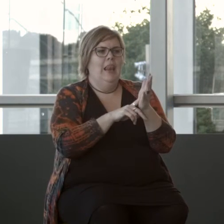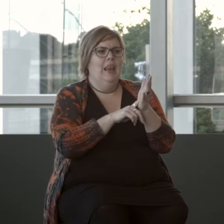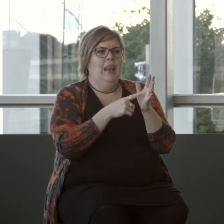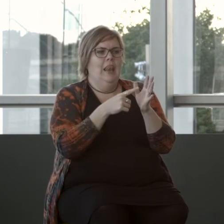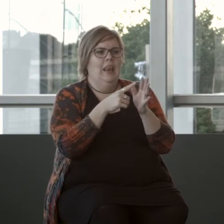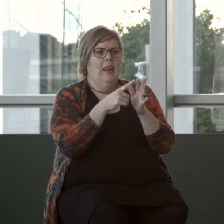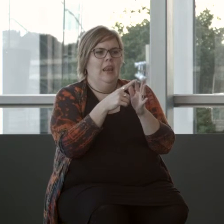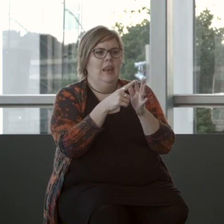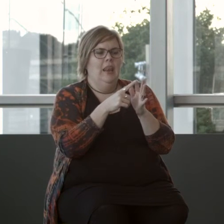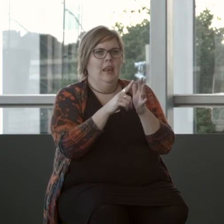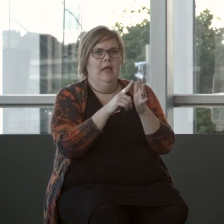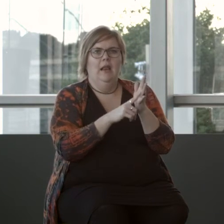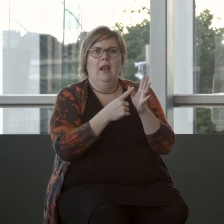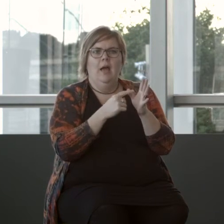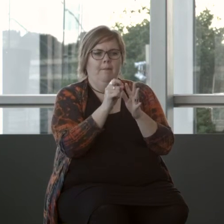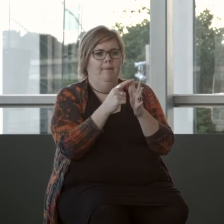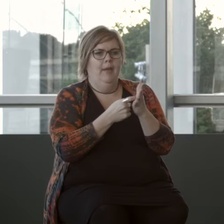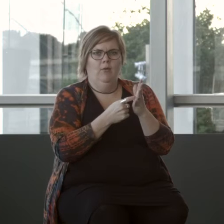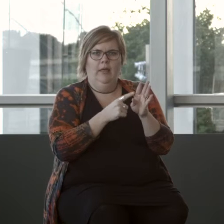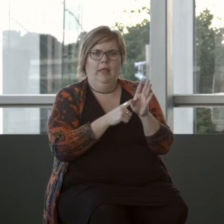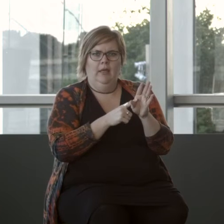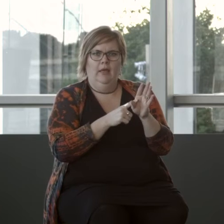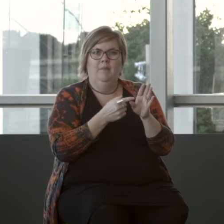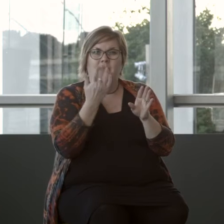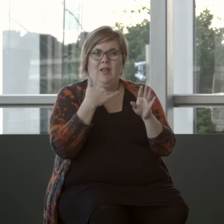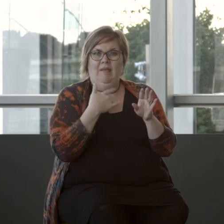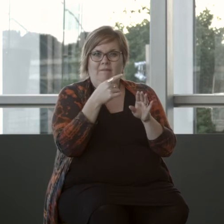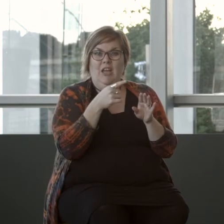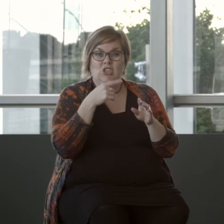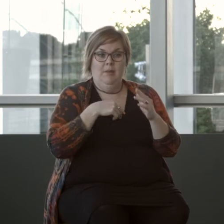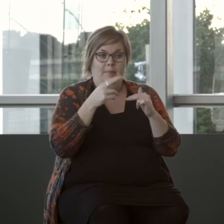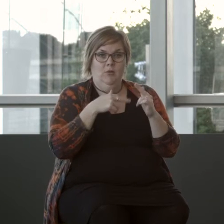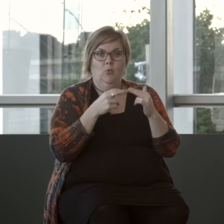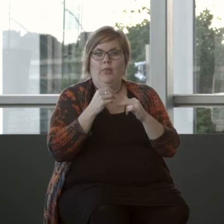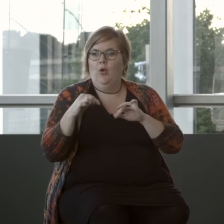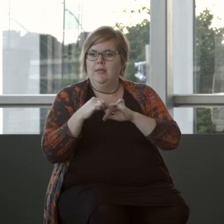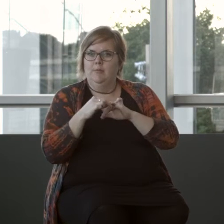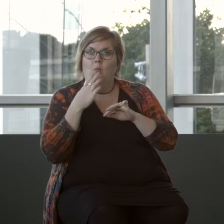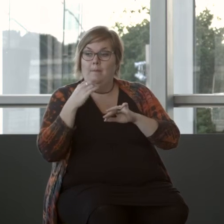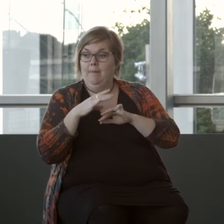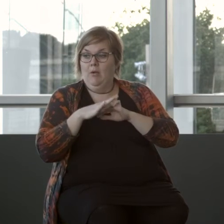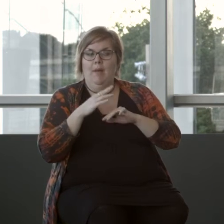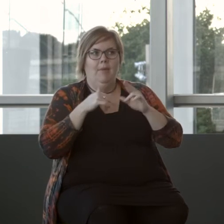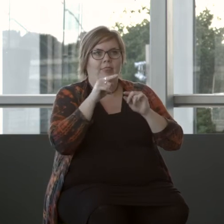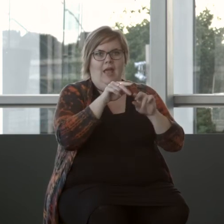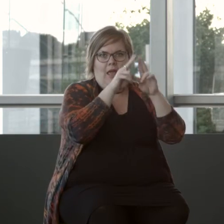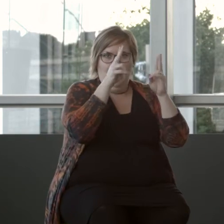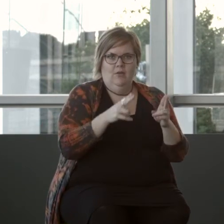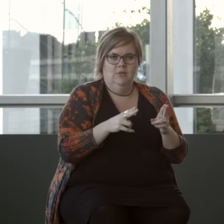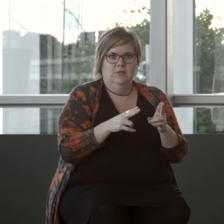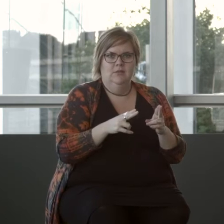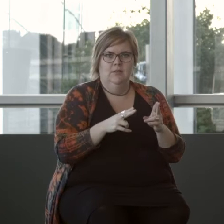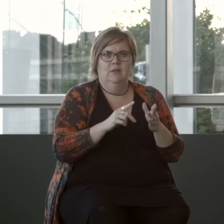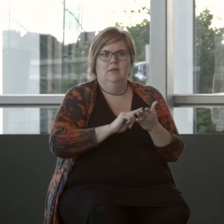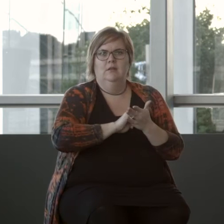of the original inhabitants of the house, and the house was actually built for her and her husband when they got married, and decades later